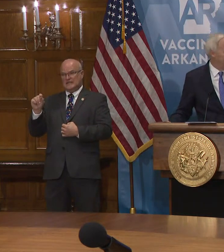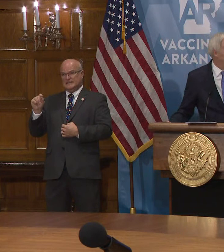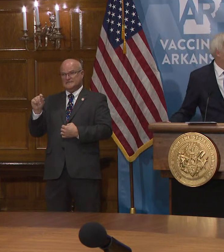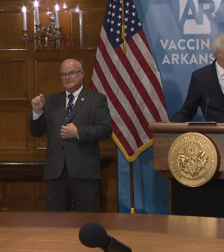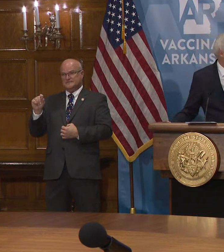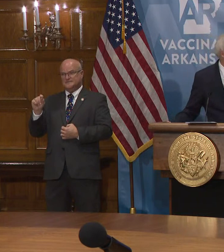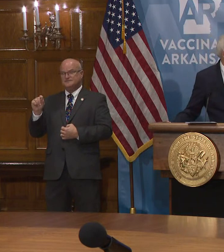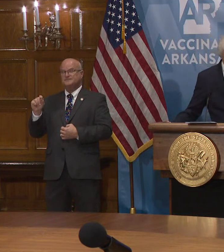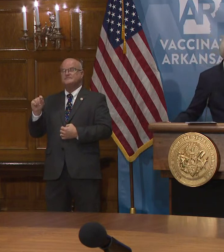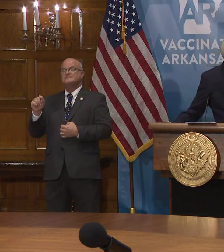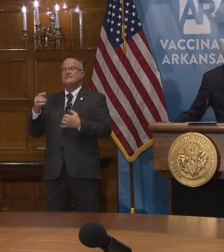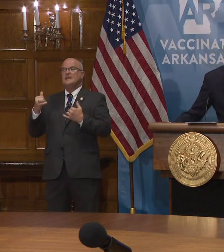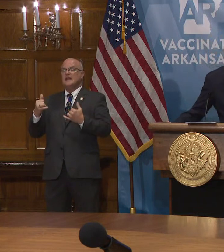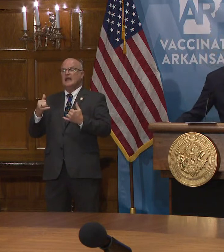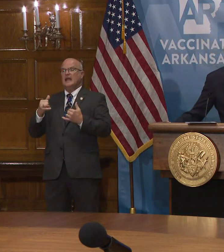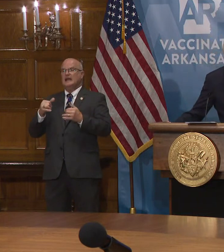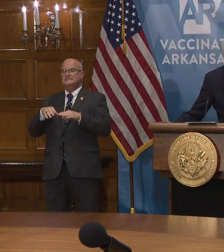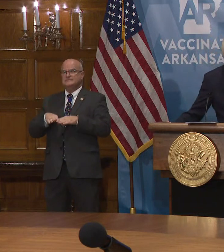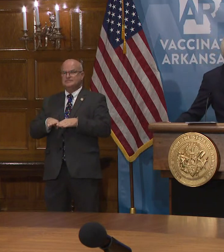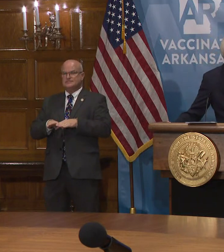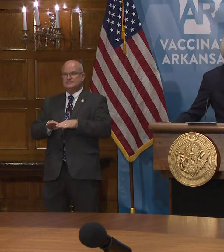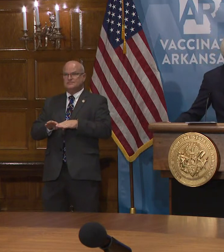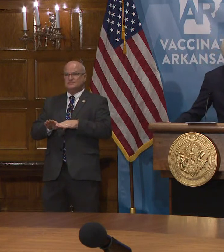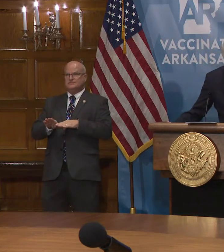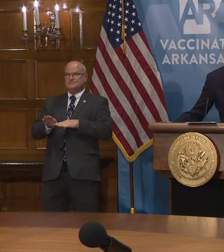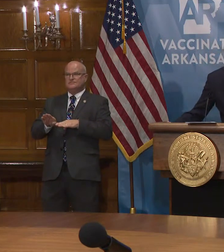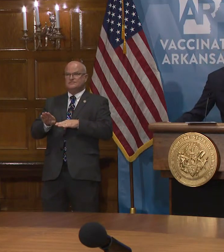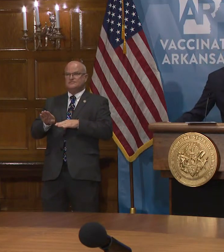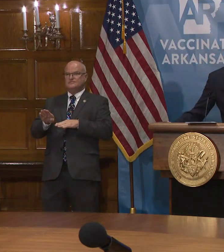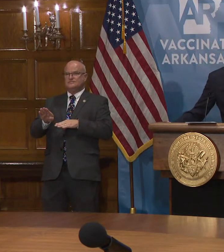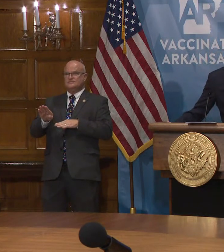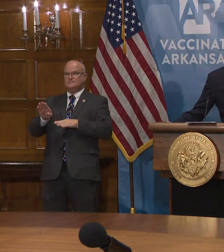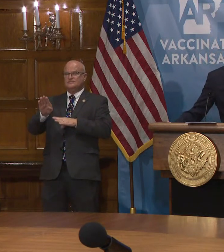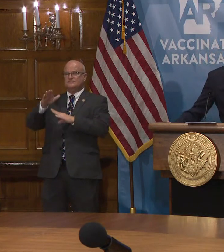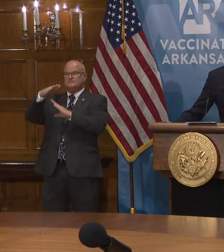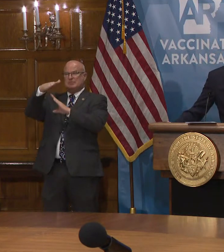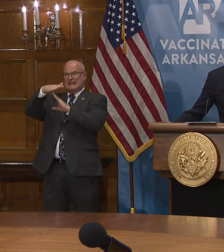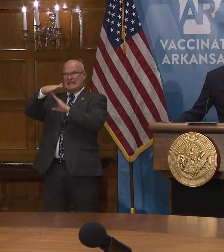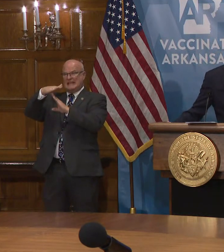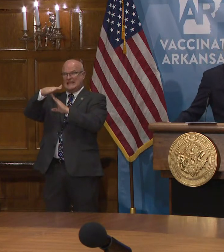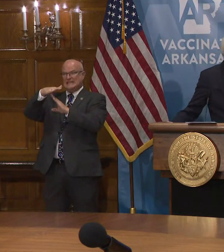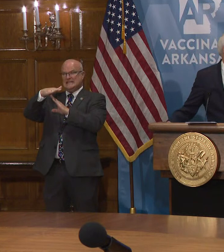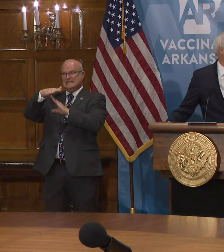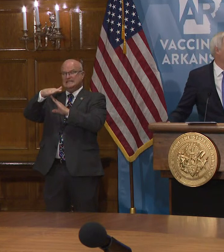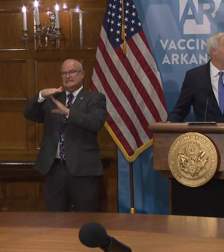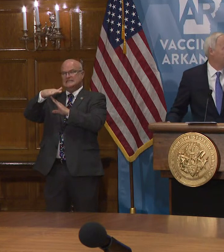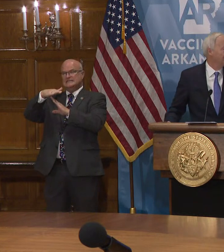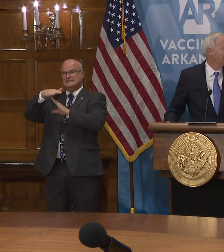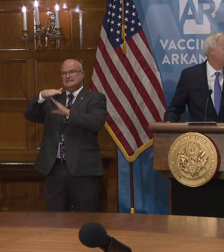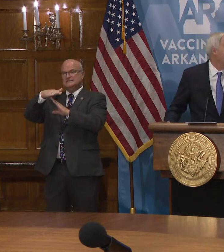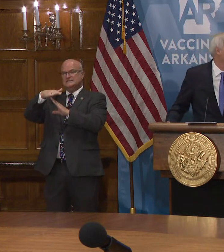2020, and we had a gradual increase where we peaked in